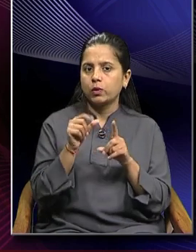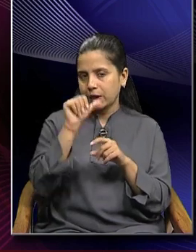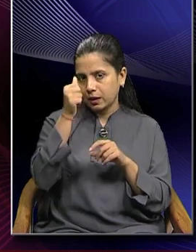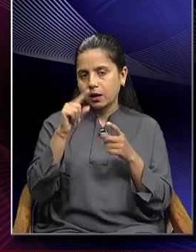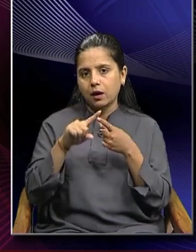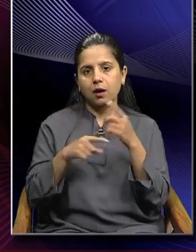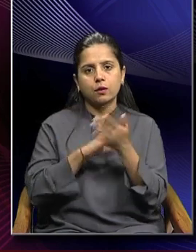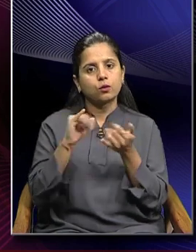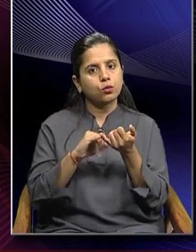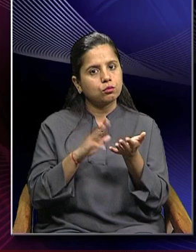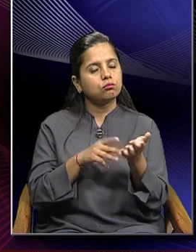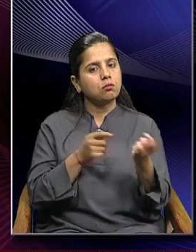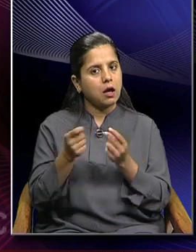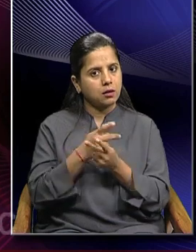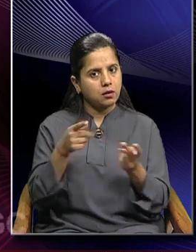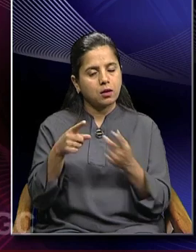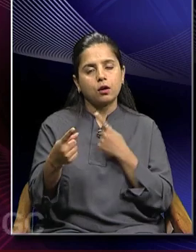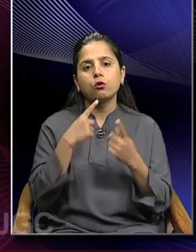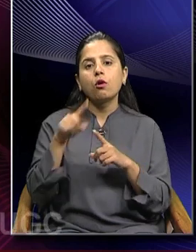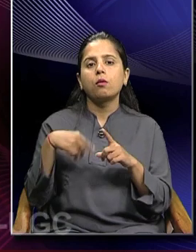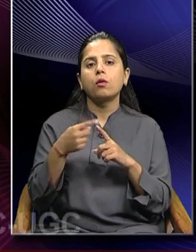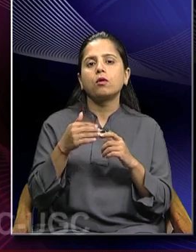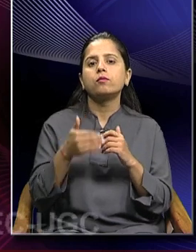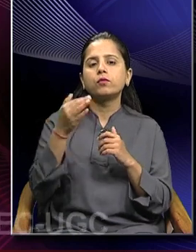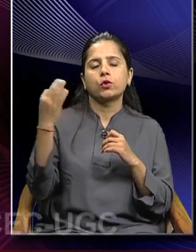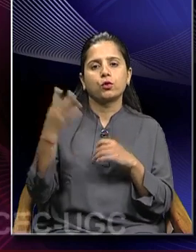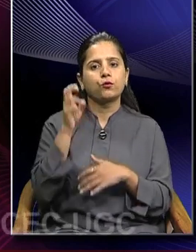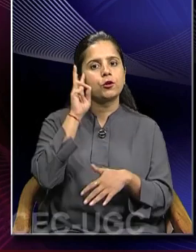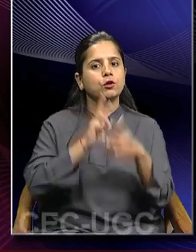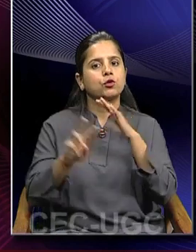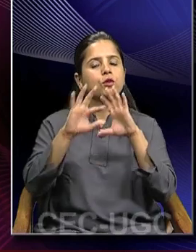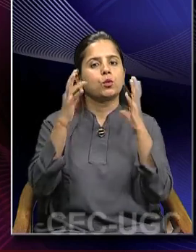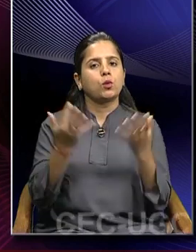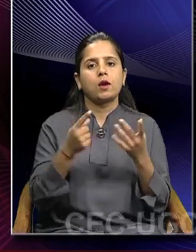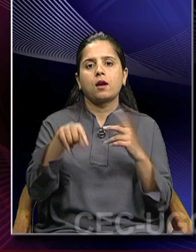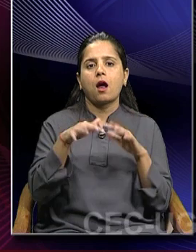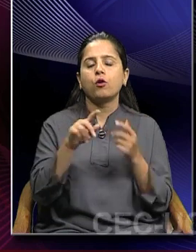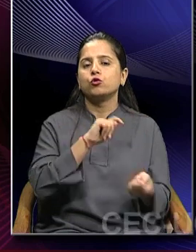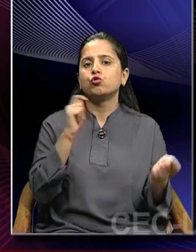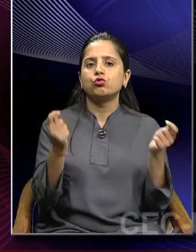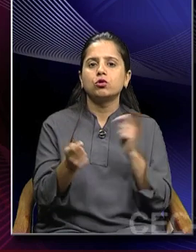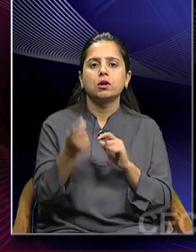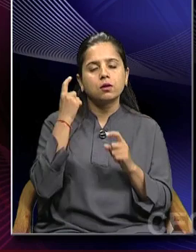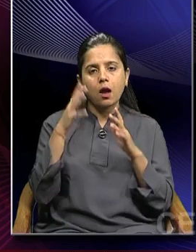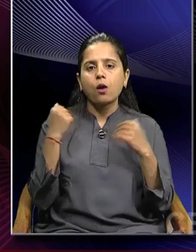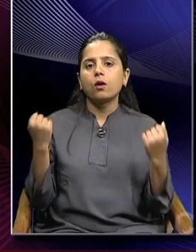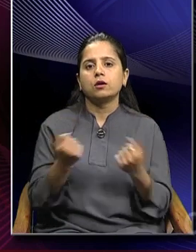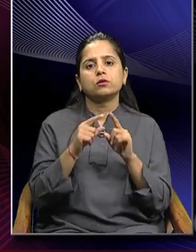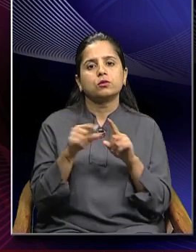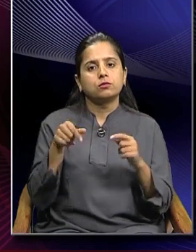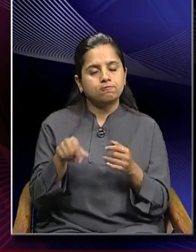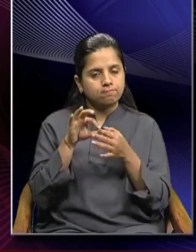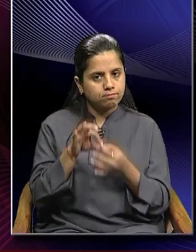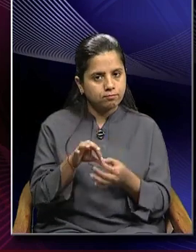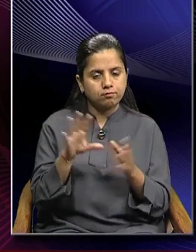of management, and this talks about towards a new vision of the world, how to transform the thought into action. So with this, I